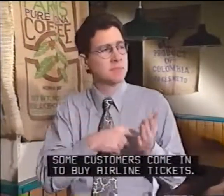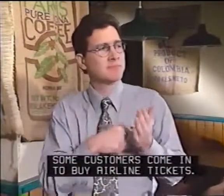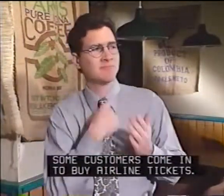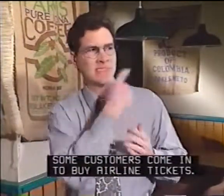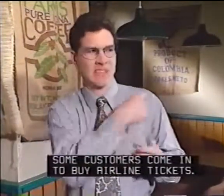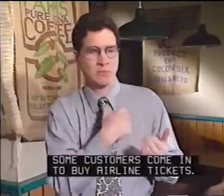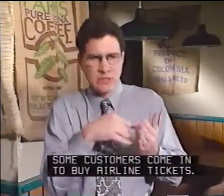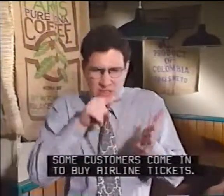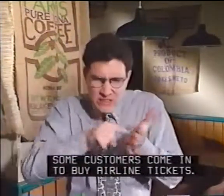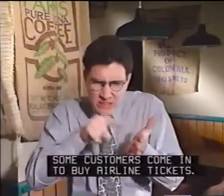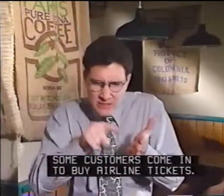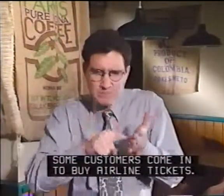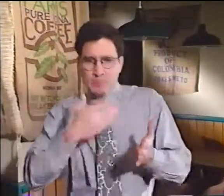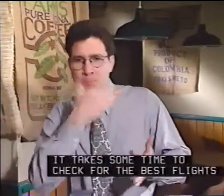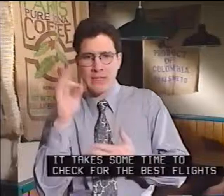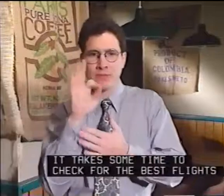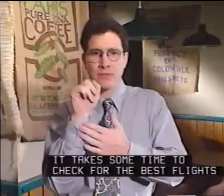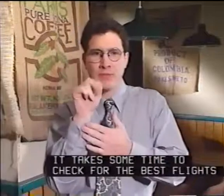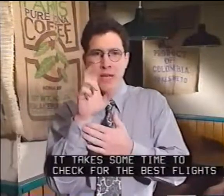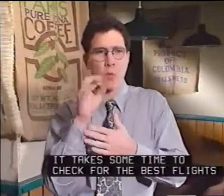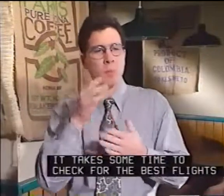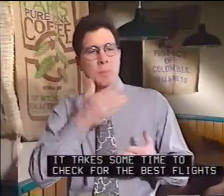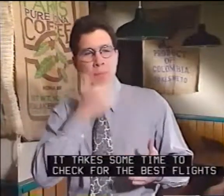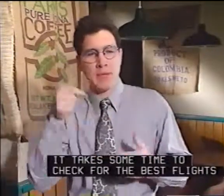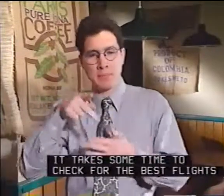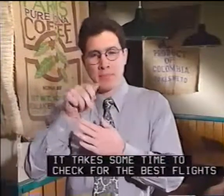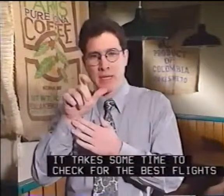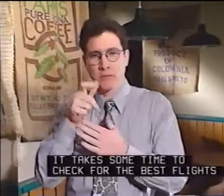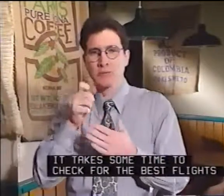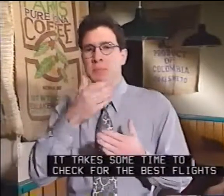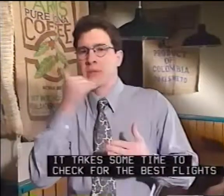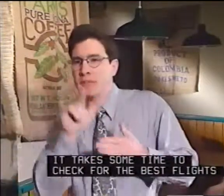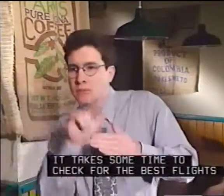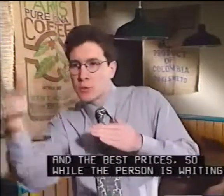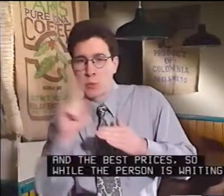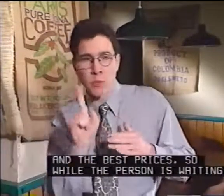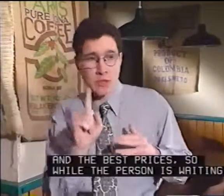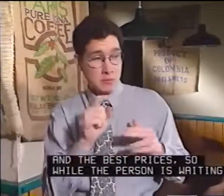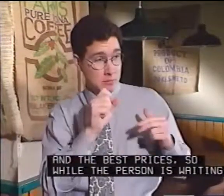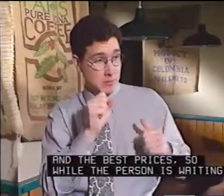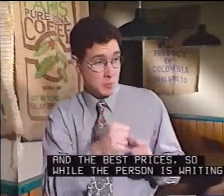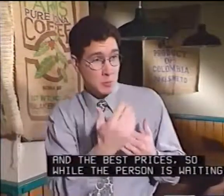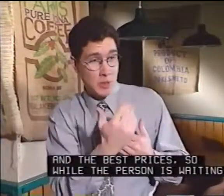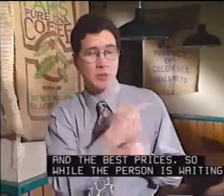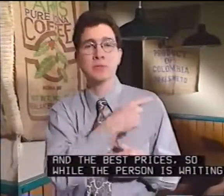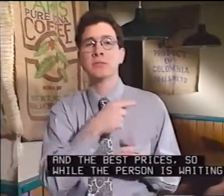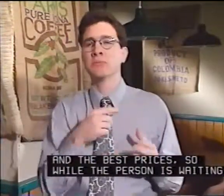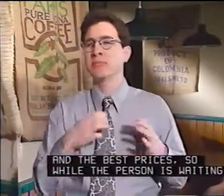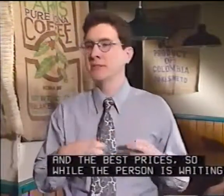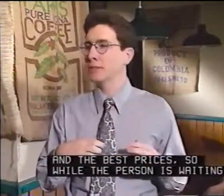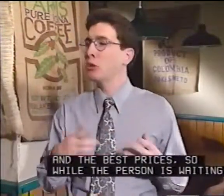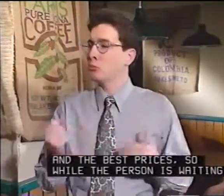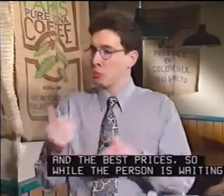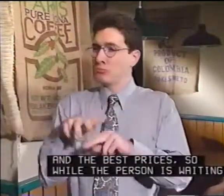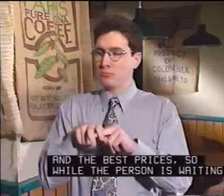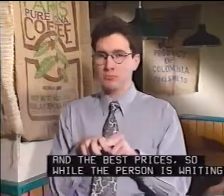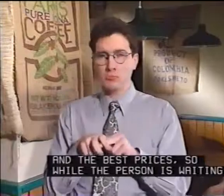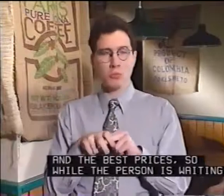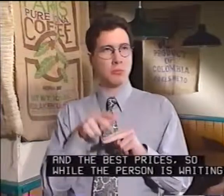buy airline tickets. It takes some time to check for the best flights and the best prices. So, while the person is